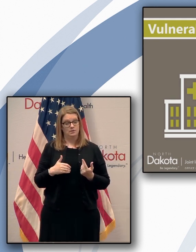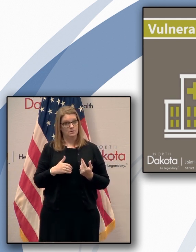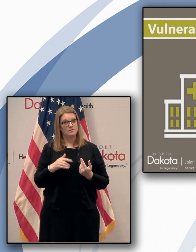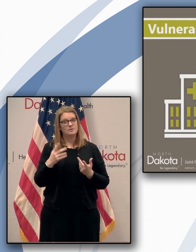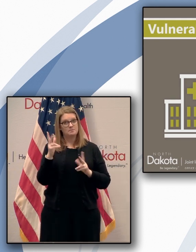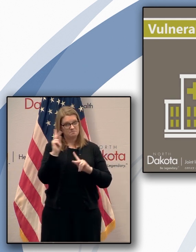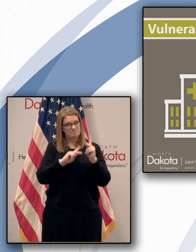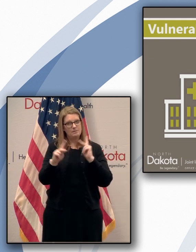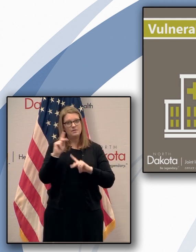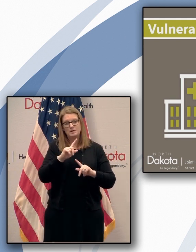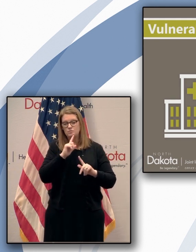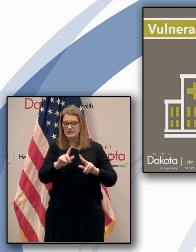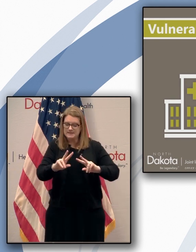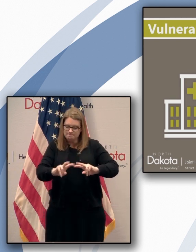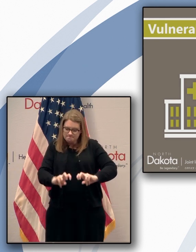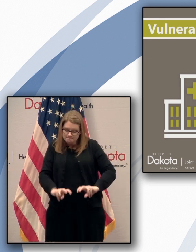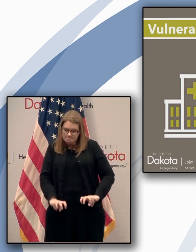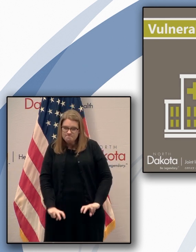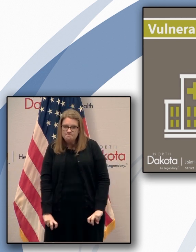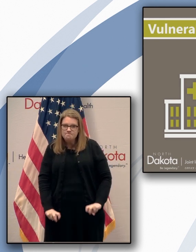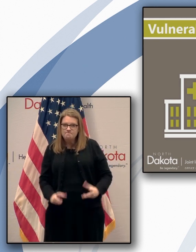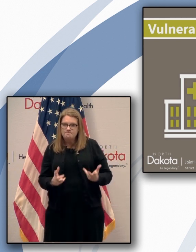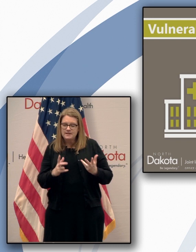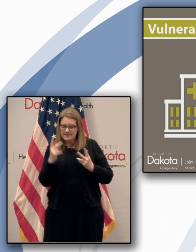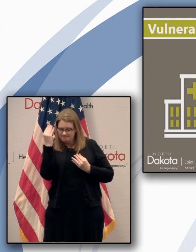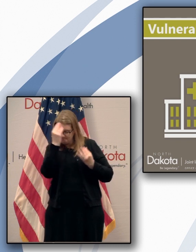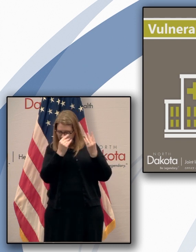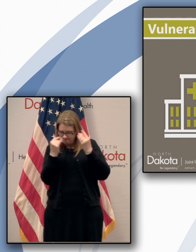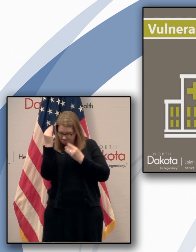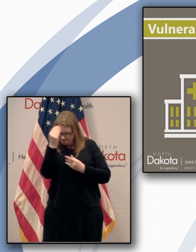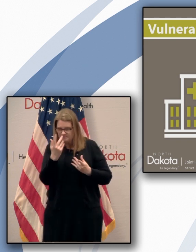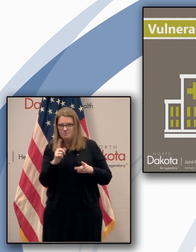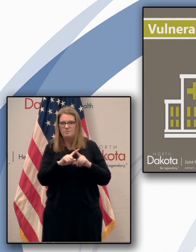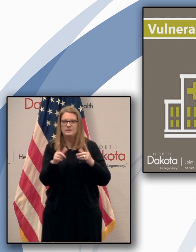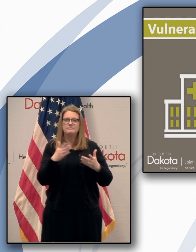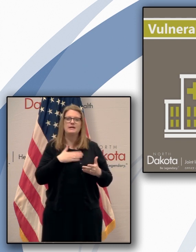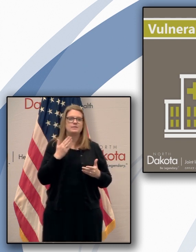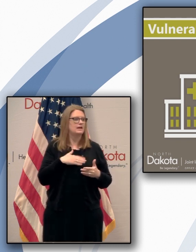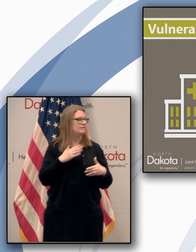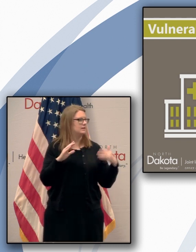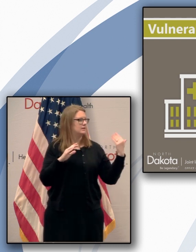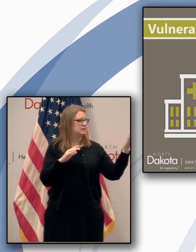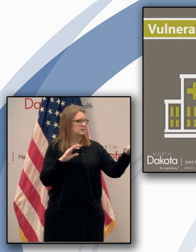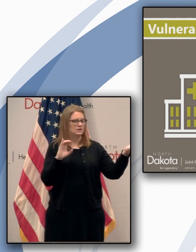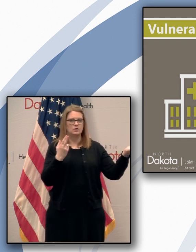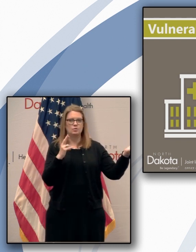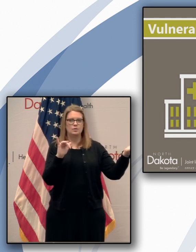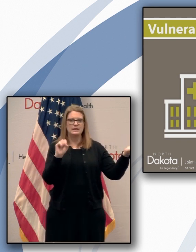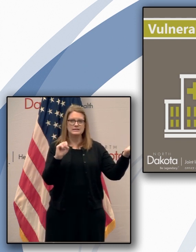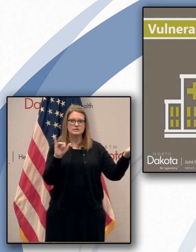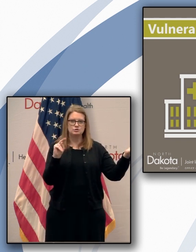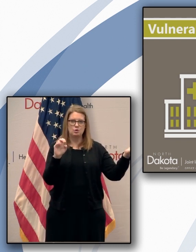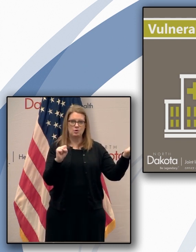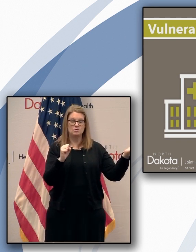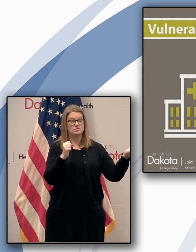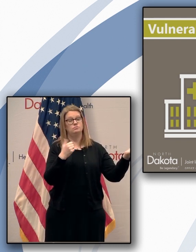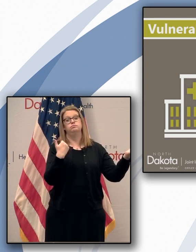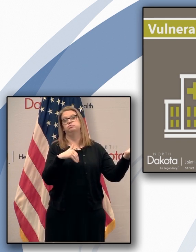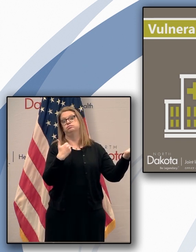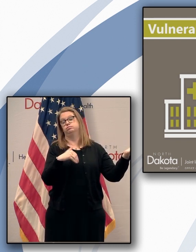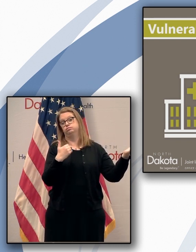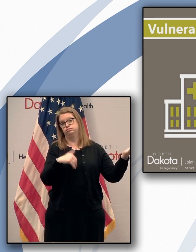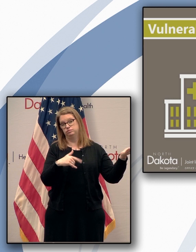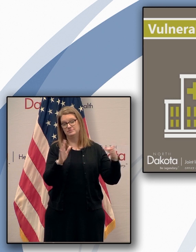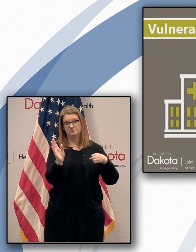on this by a lot of people, but pleased to have Chris Jones leading that effort. He's had a full plate managing all kinds of